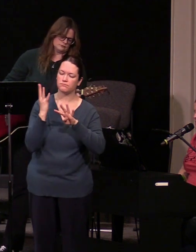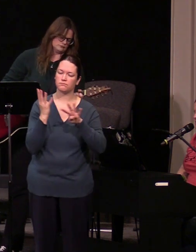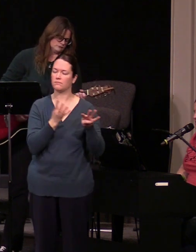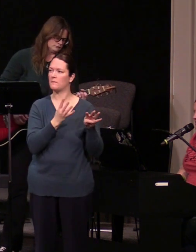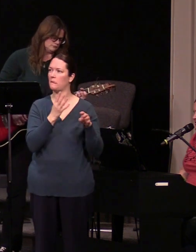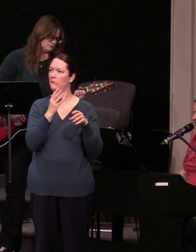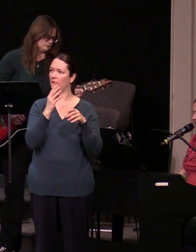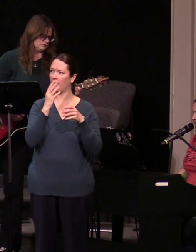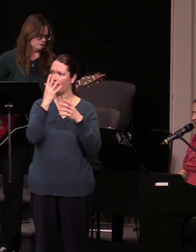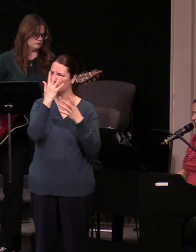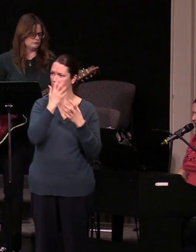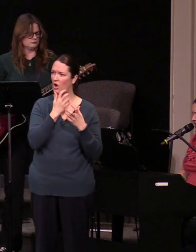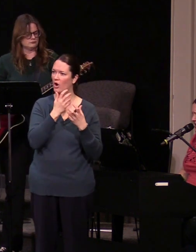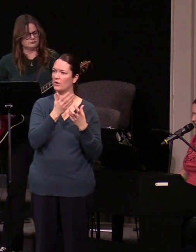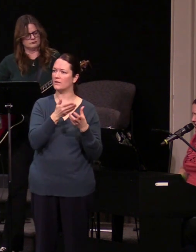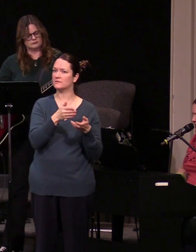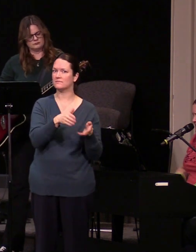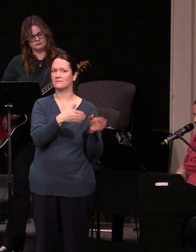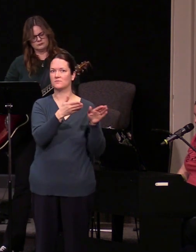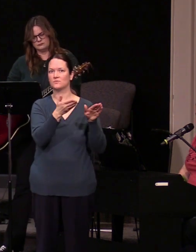darkness to die.